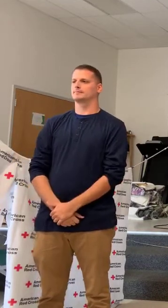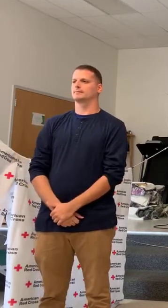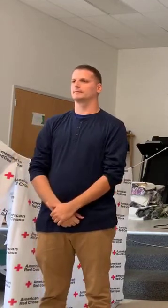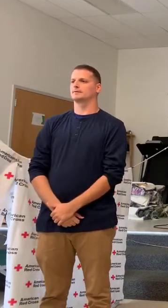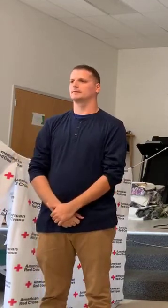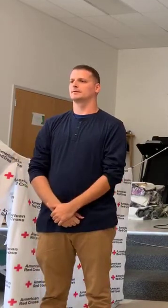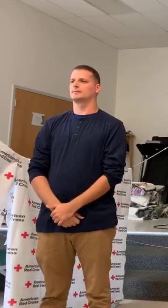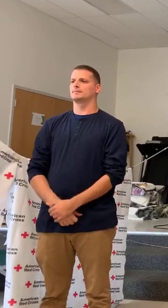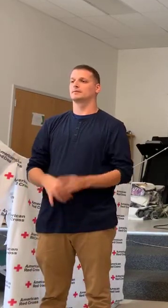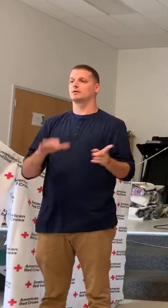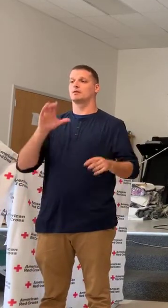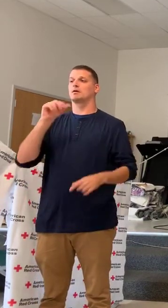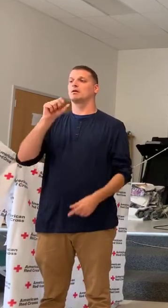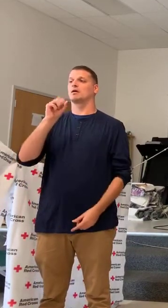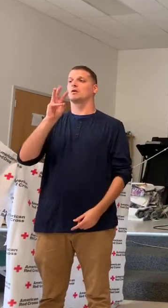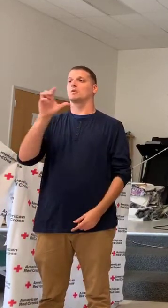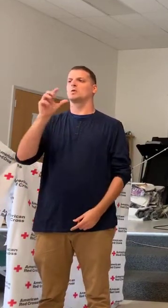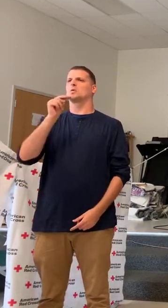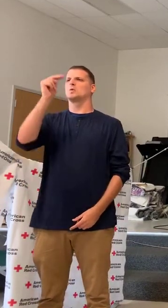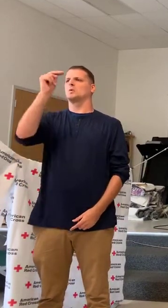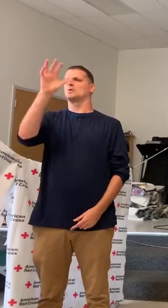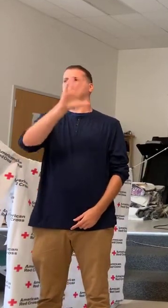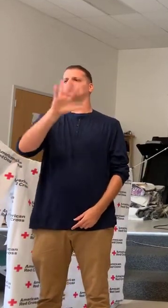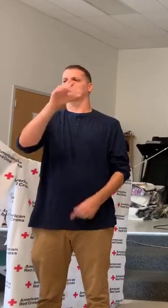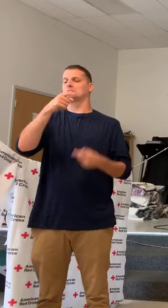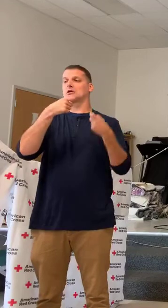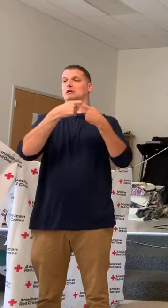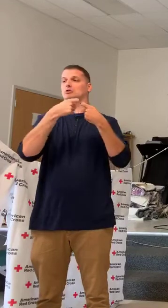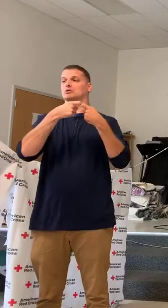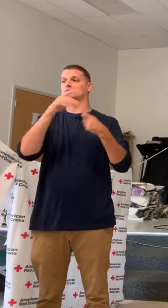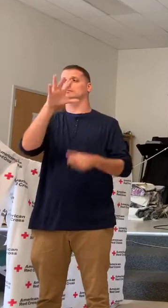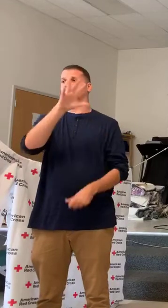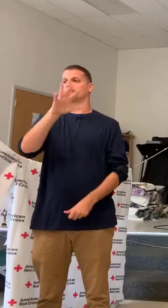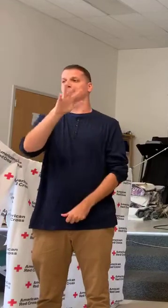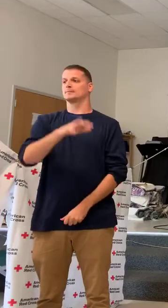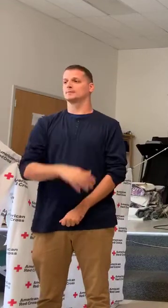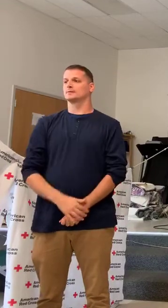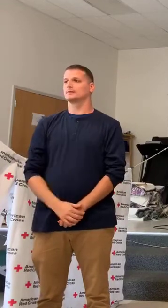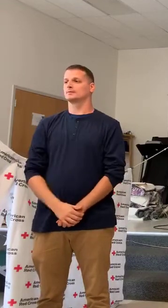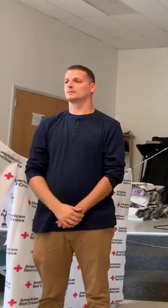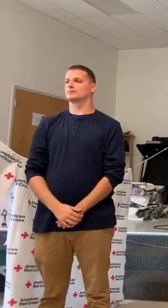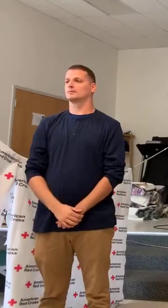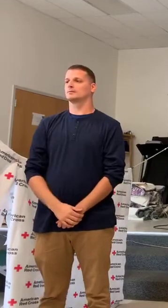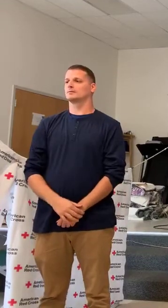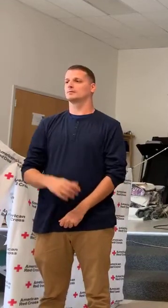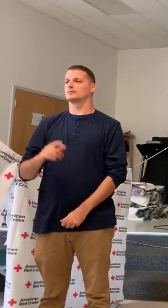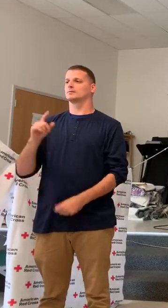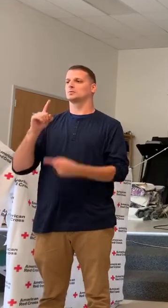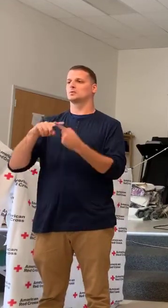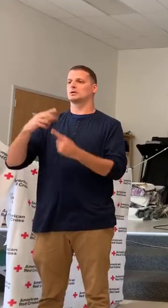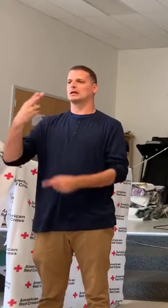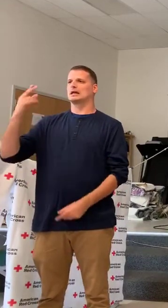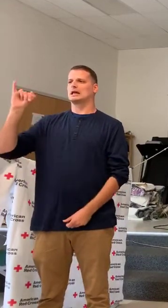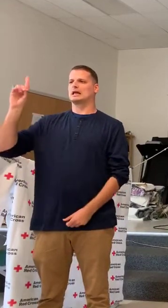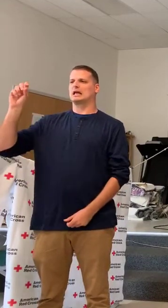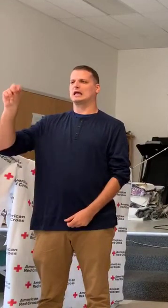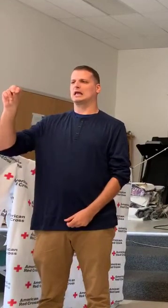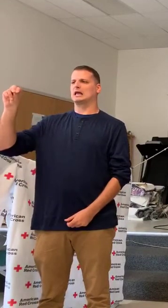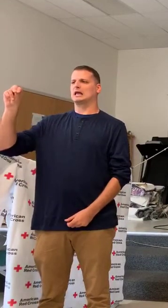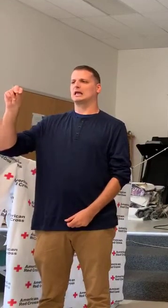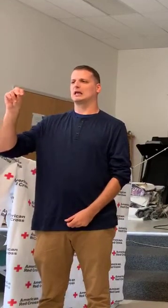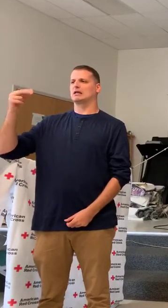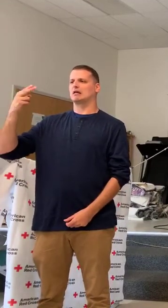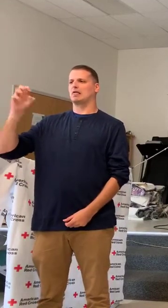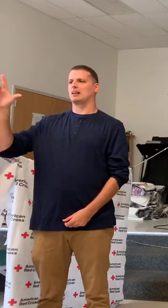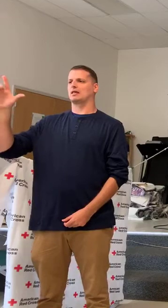energized, and then into Hidden Hills Road. South of Caswell's, they're working on that.